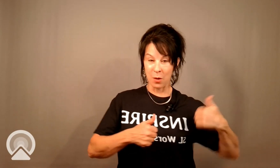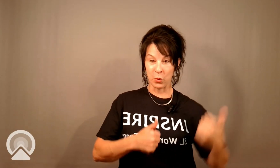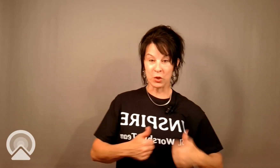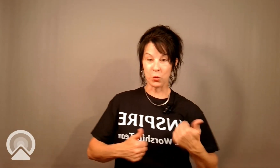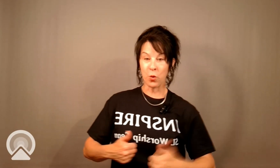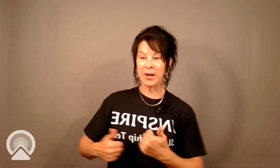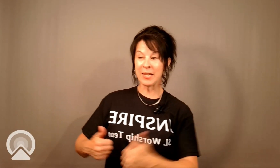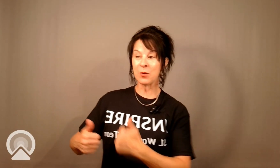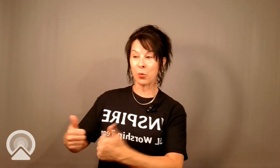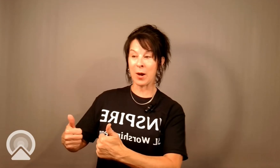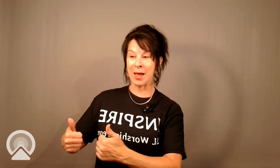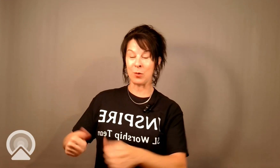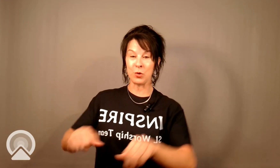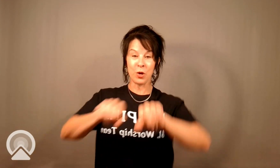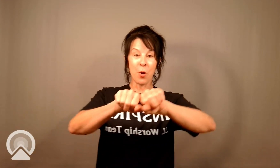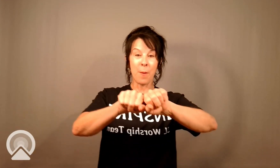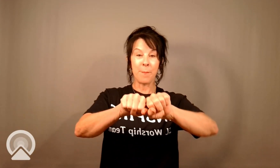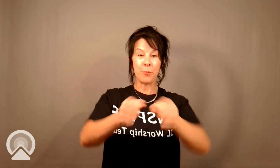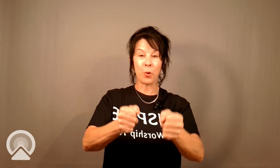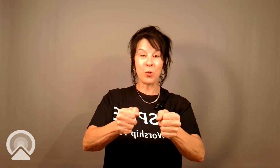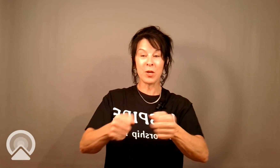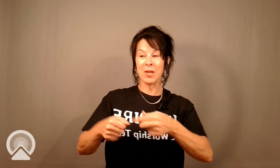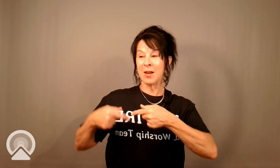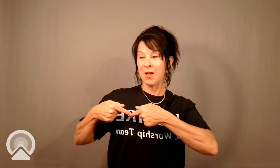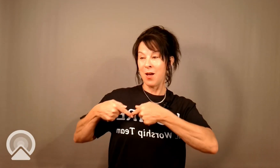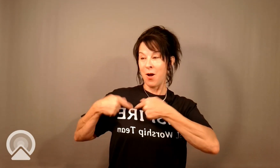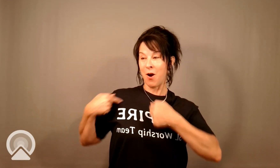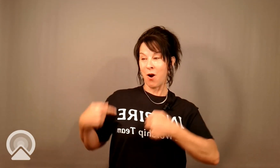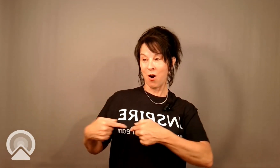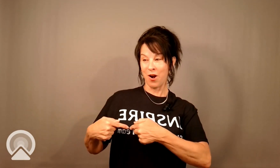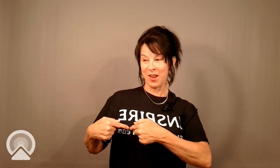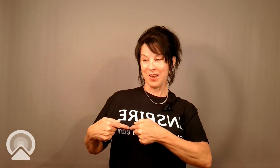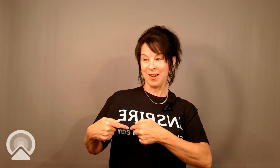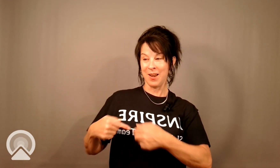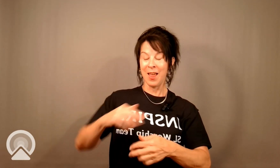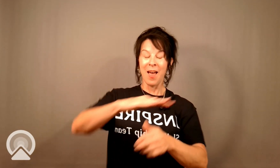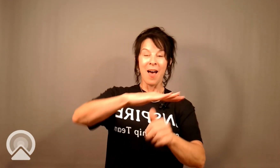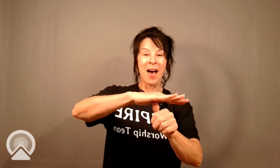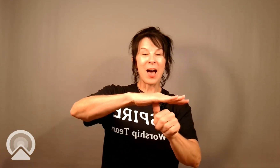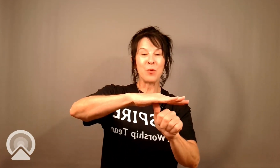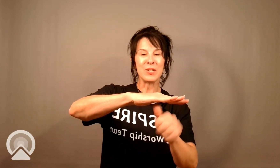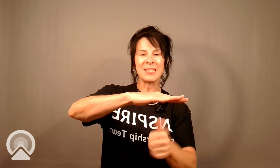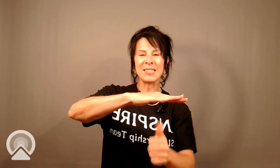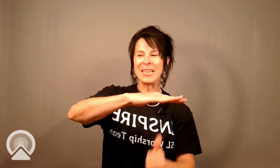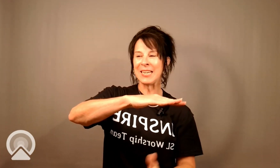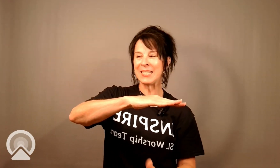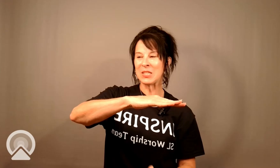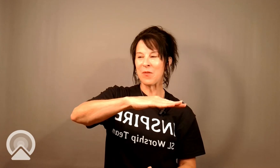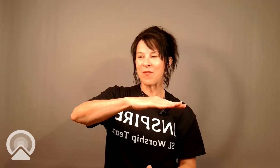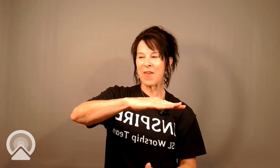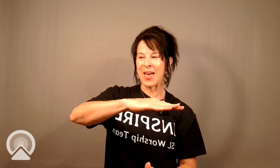was running round, broken hearted. I was sinking so